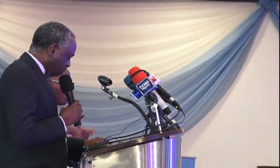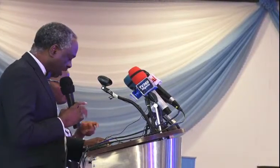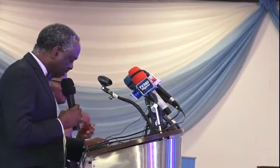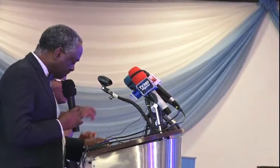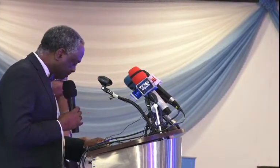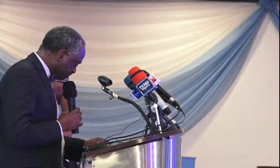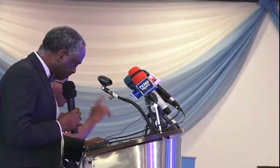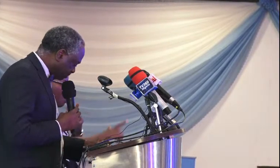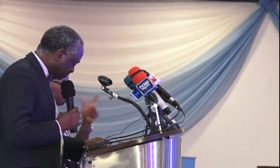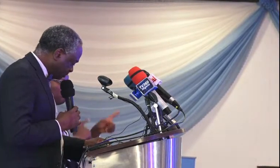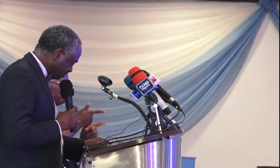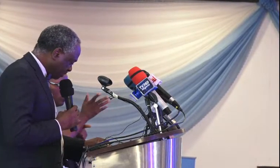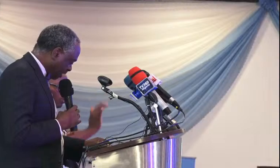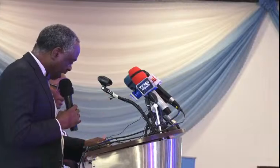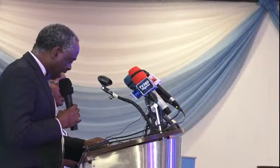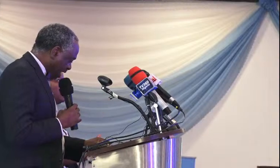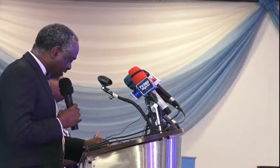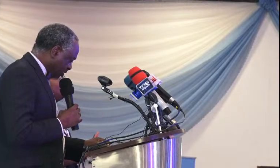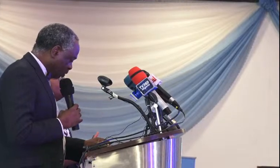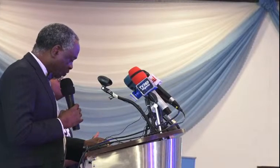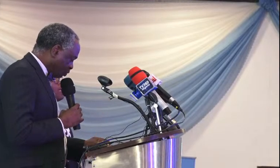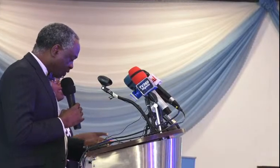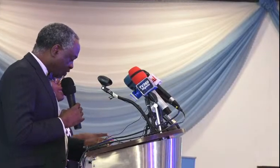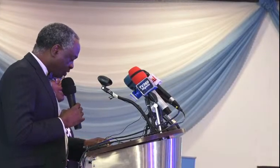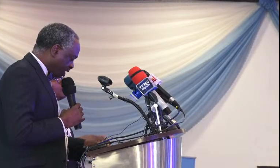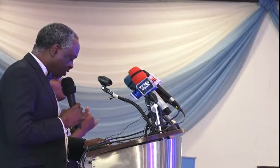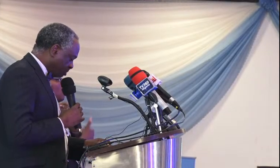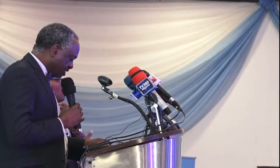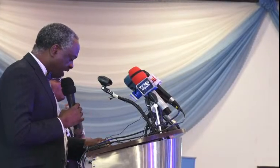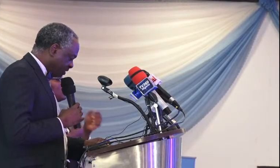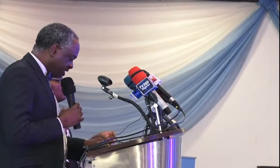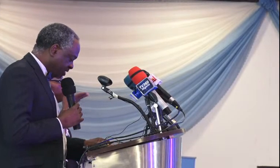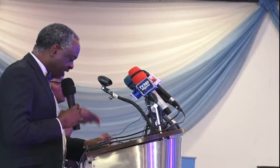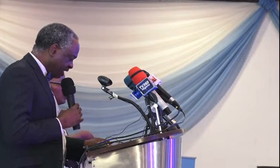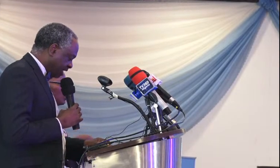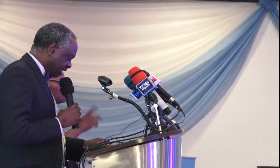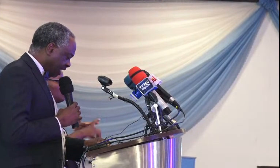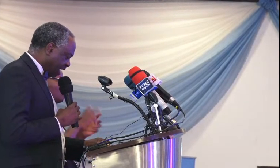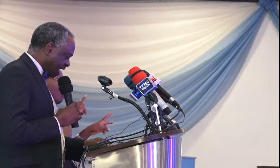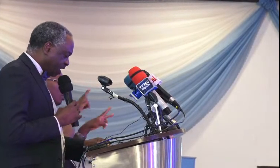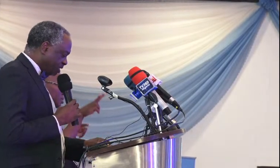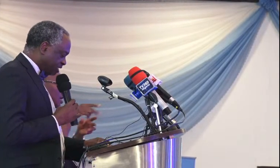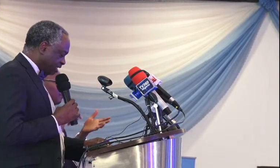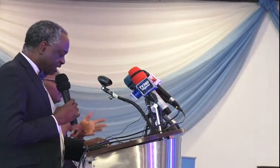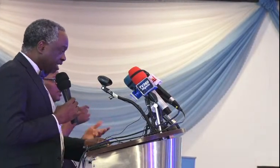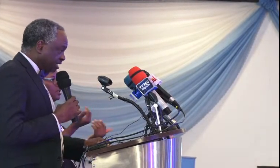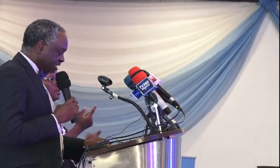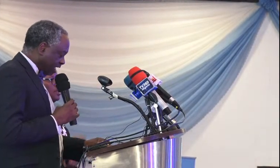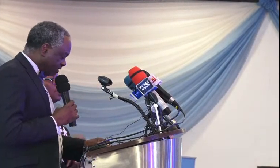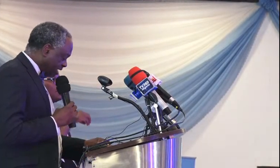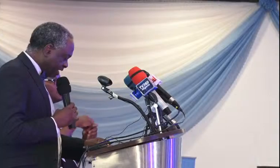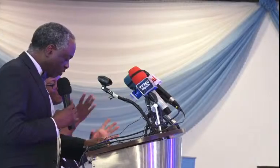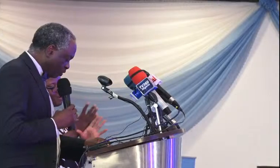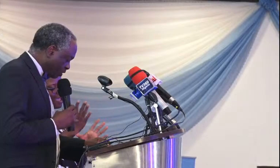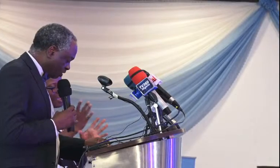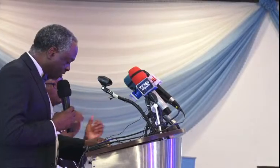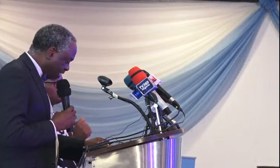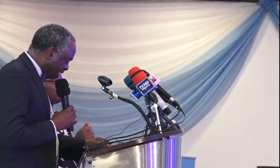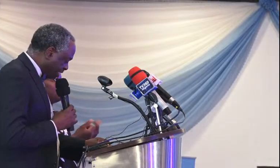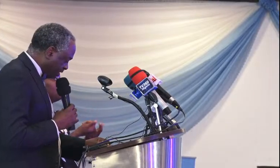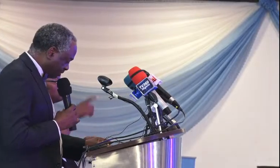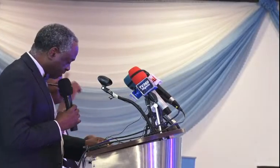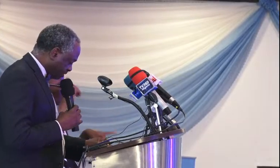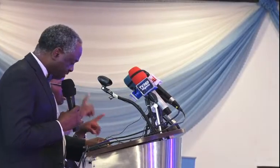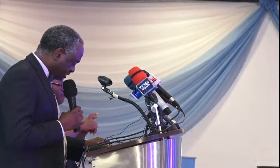and globally. As a country, we join in observing this day in line with the relevant resolutions of the